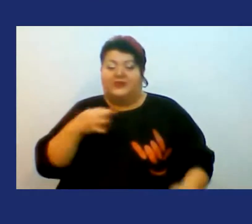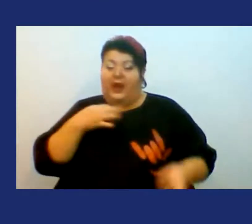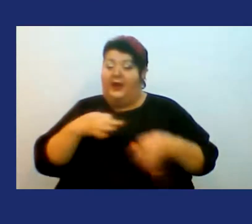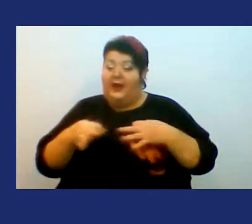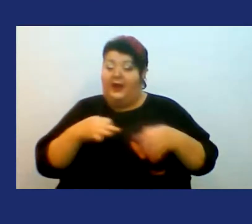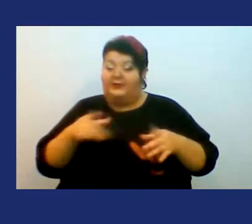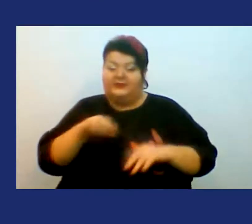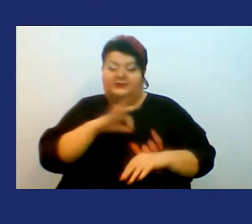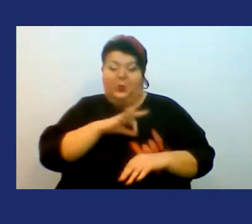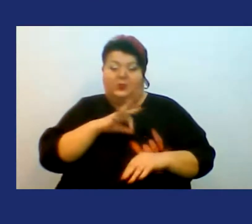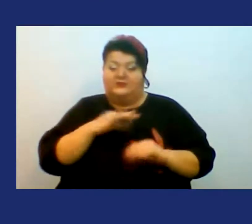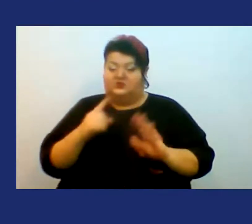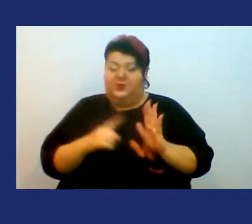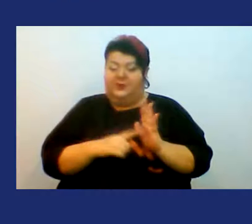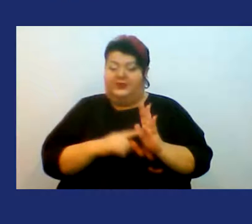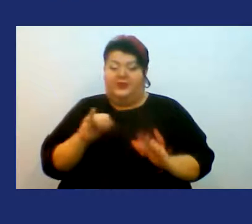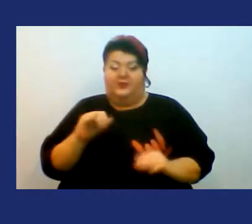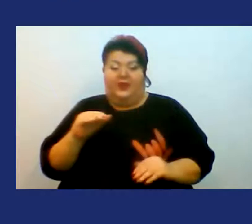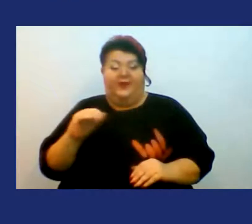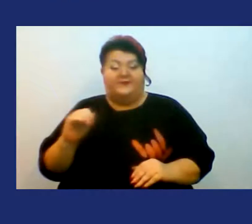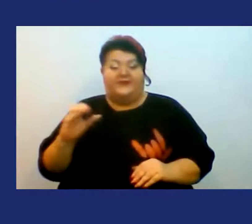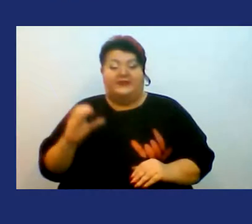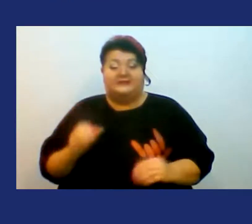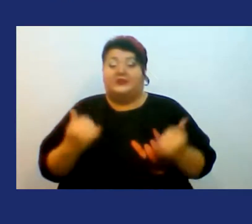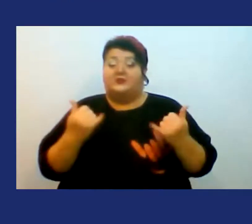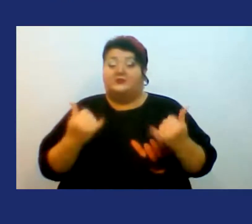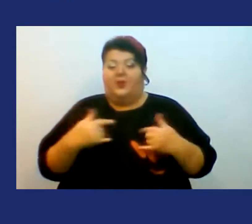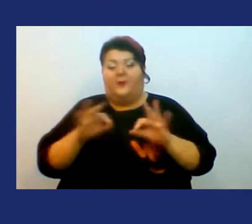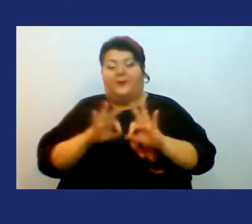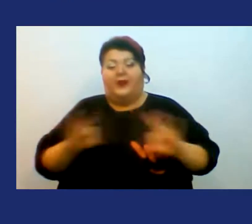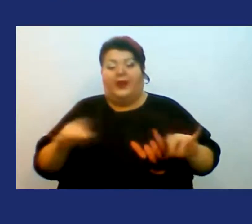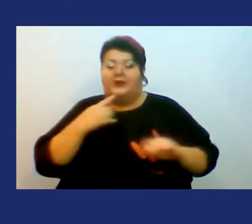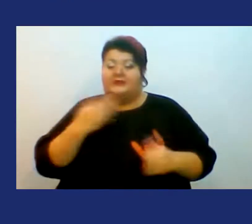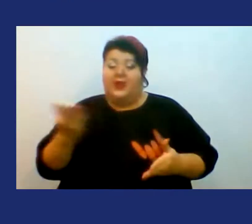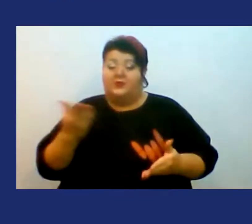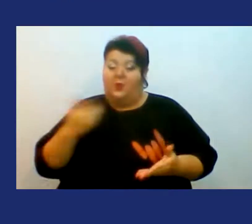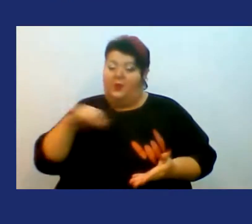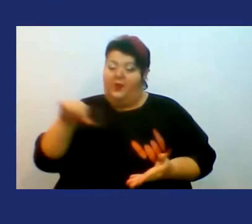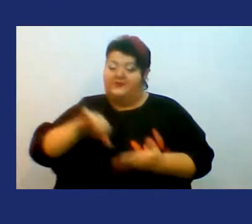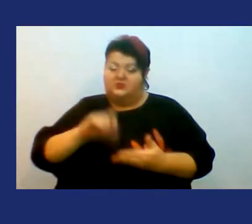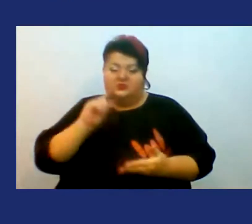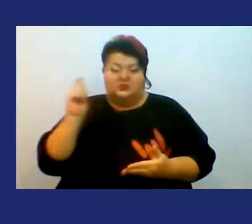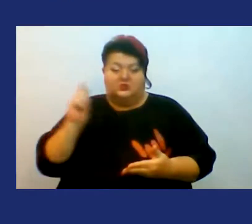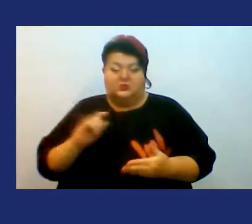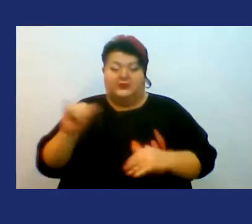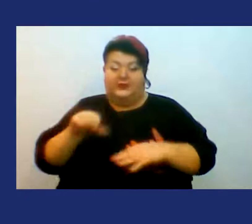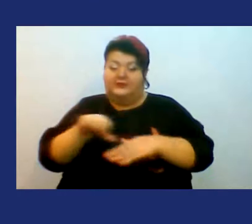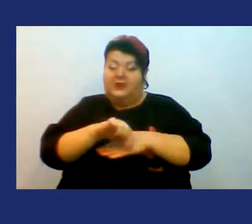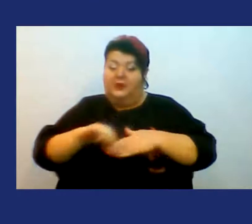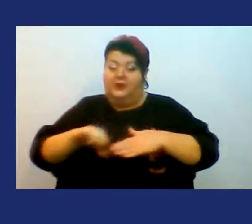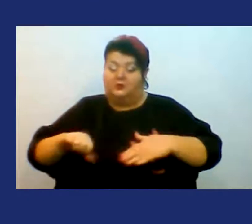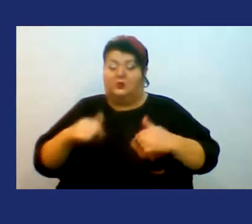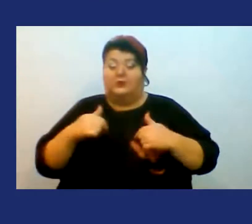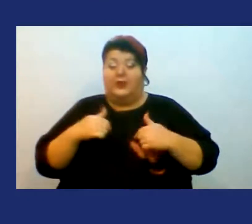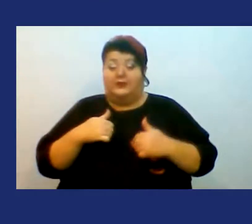the webinar progresses, I encourage all of you to type any questions or comments you might have into the chat or